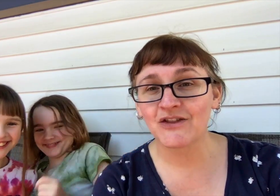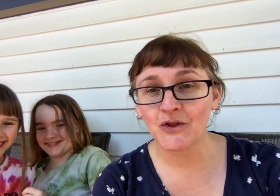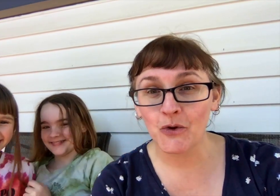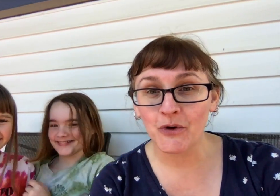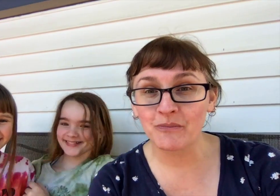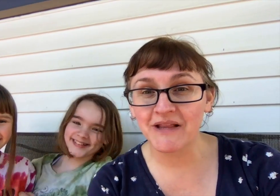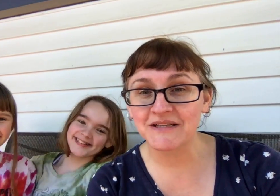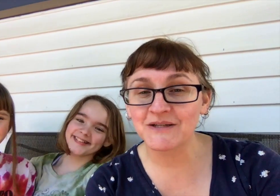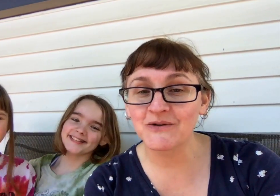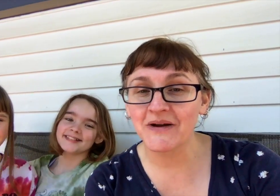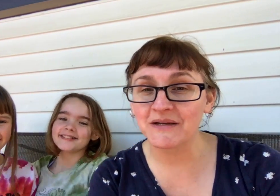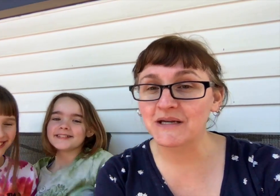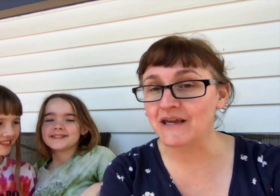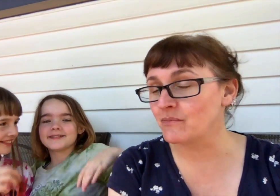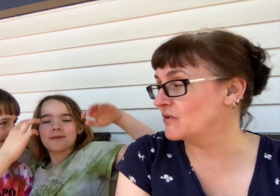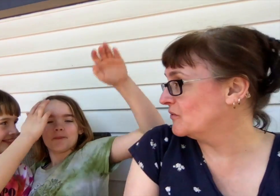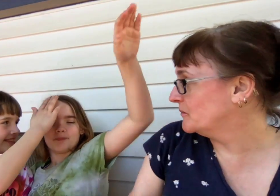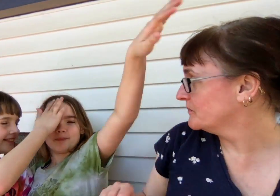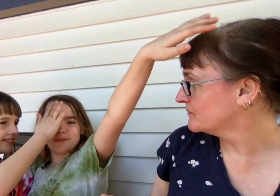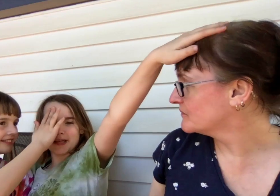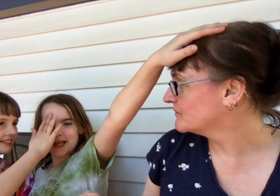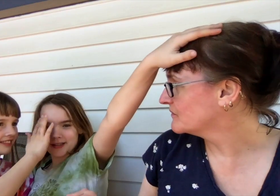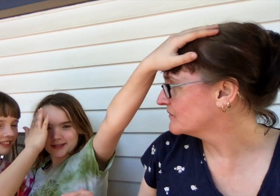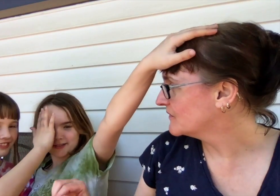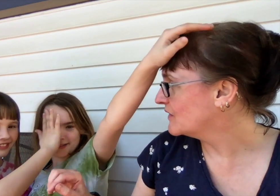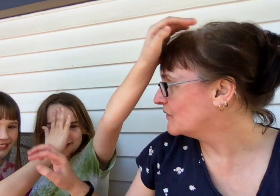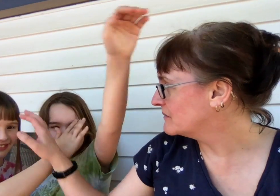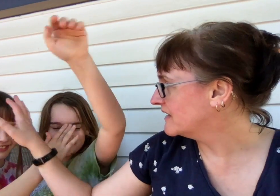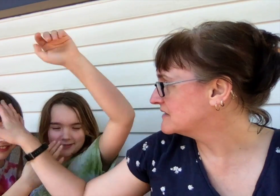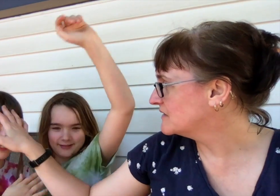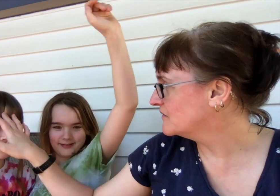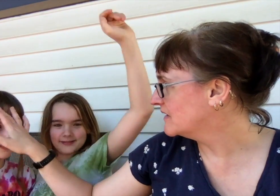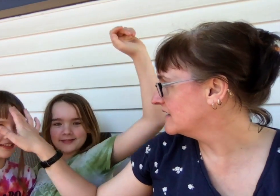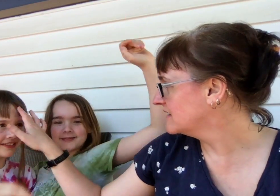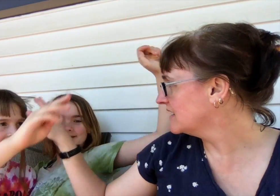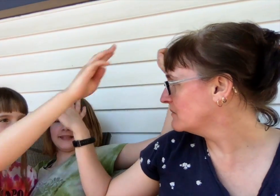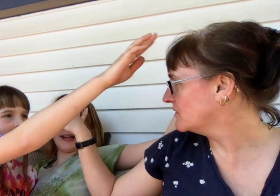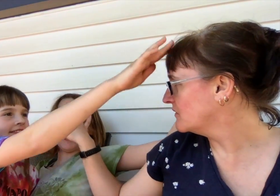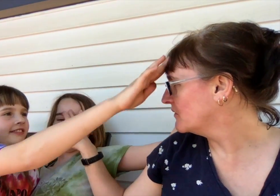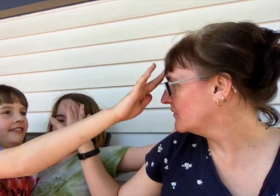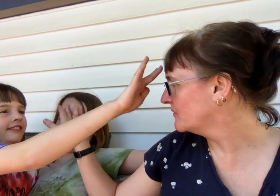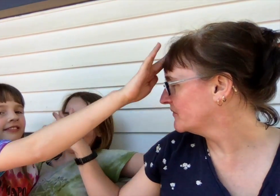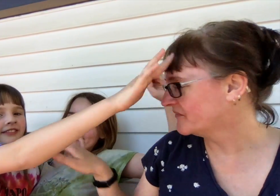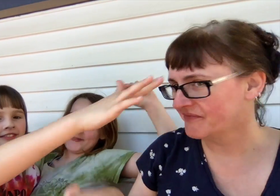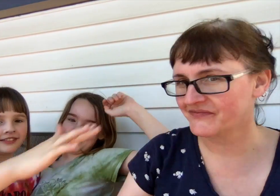the Lord bless you and keep you. Yes. The Lord bless you and keep you. And everywhere.